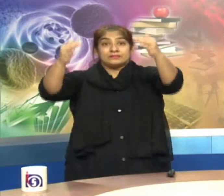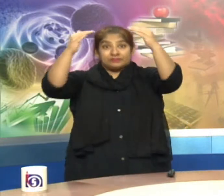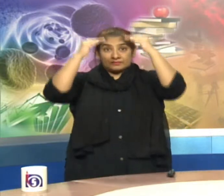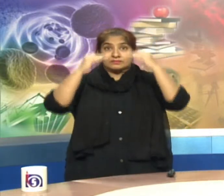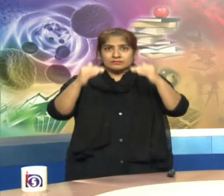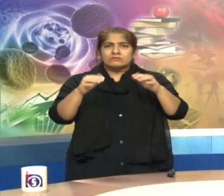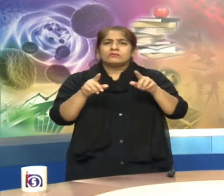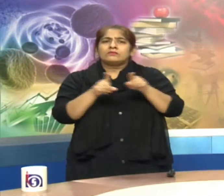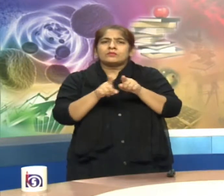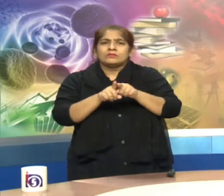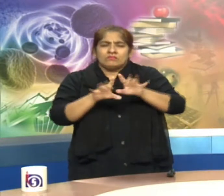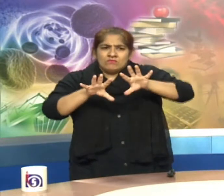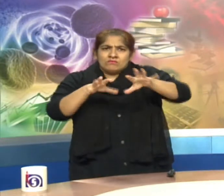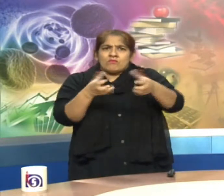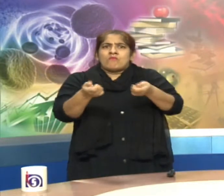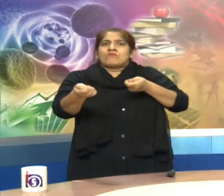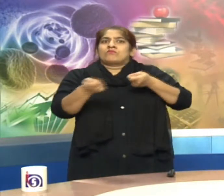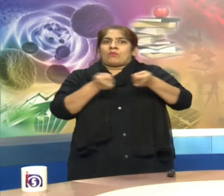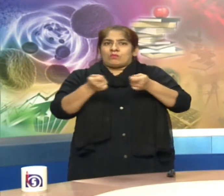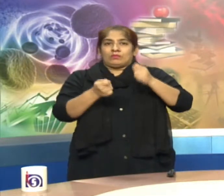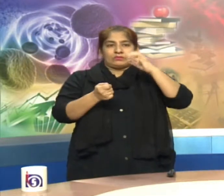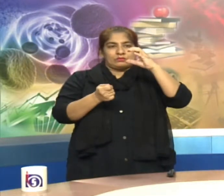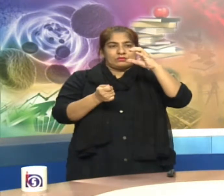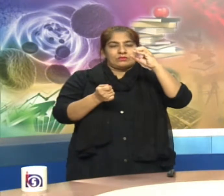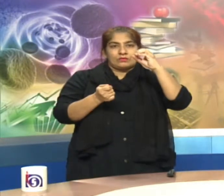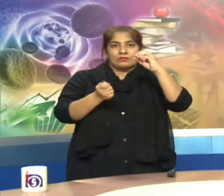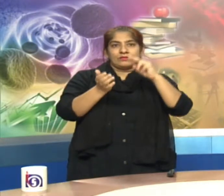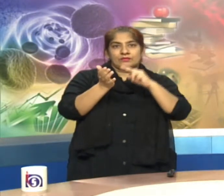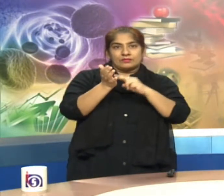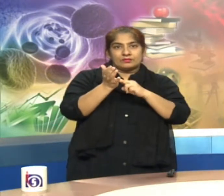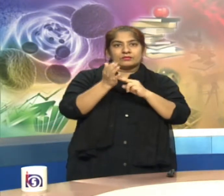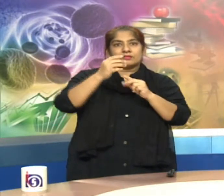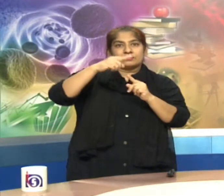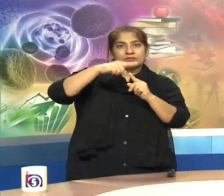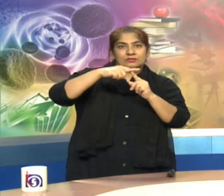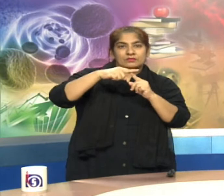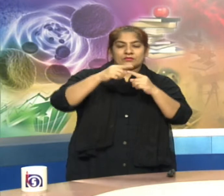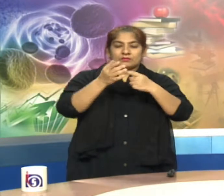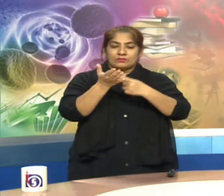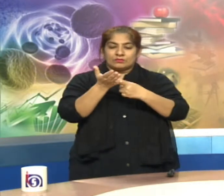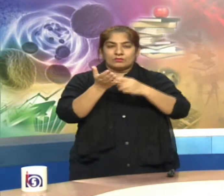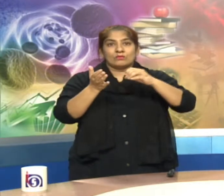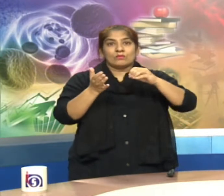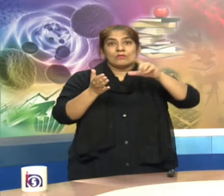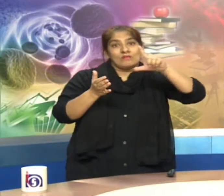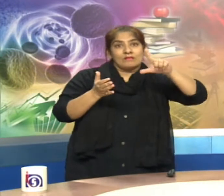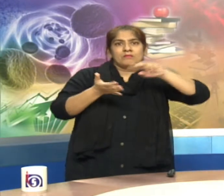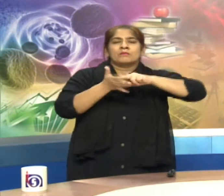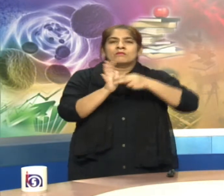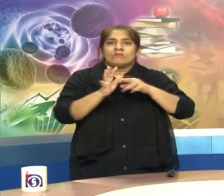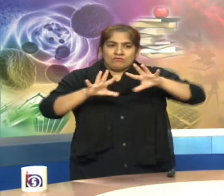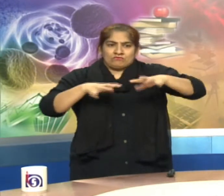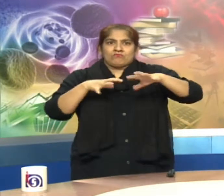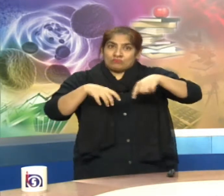some points. So the first point which we can see is control. On the basis of control, we